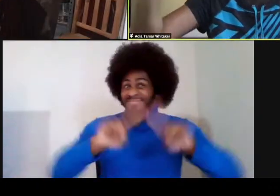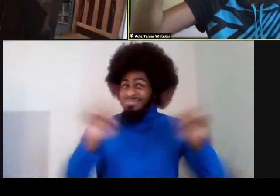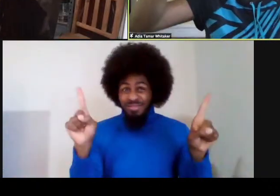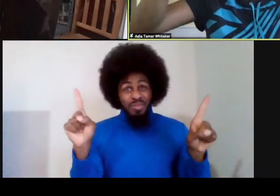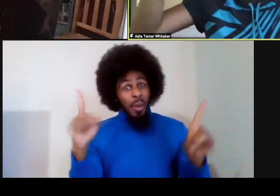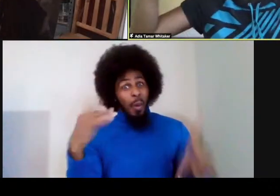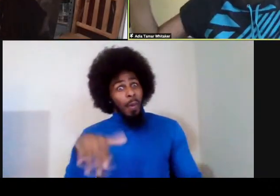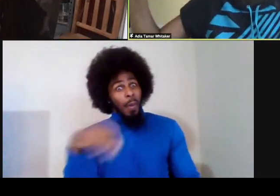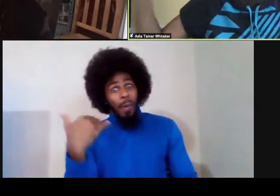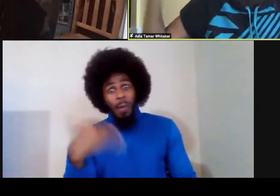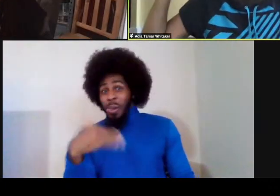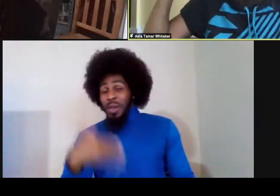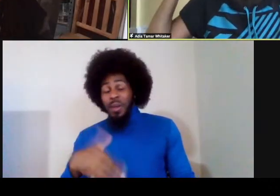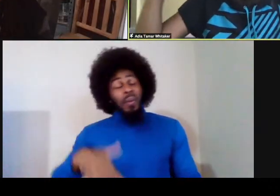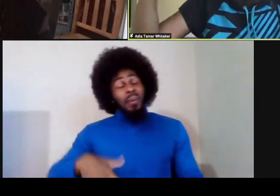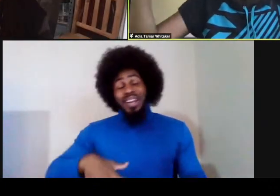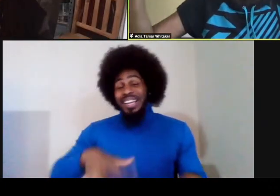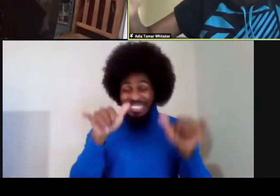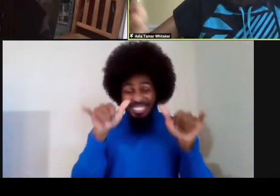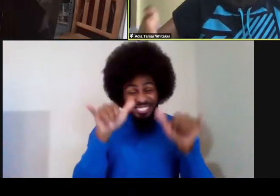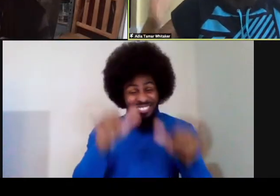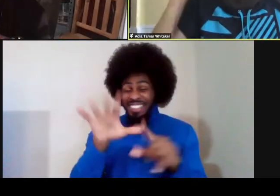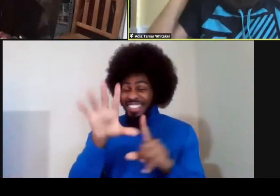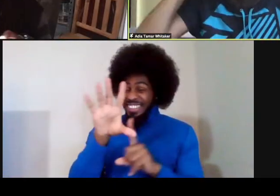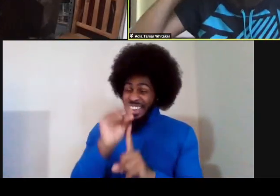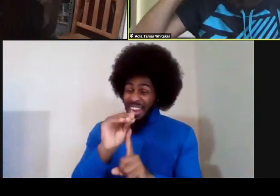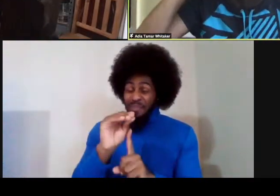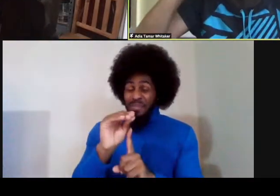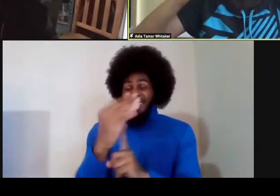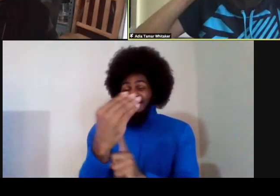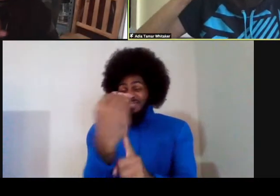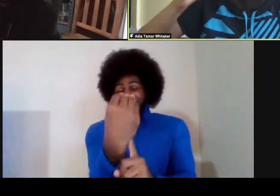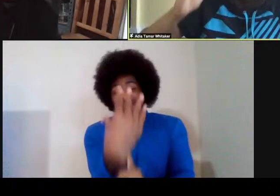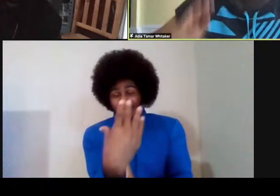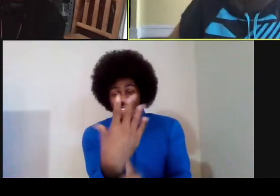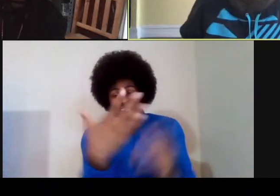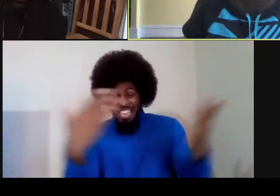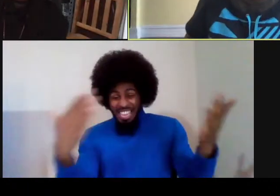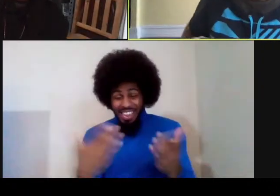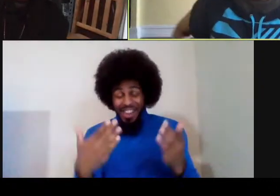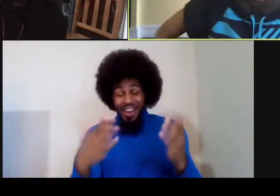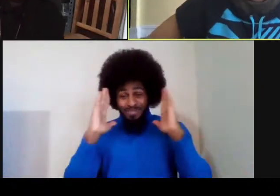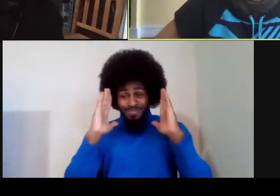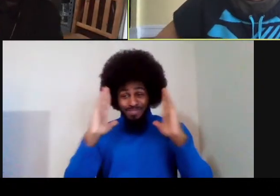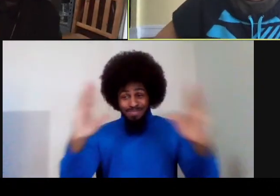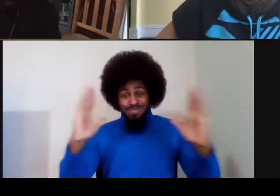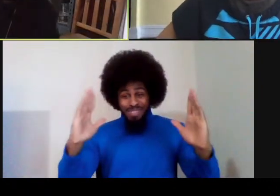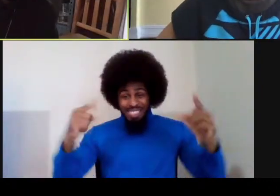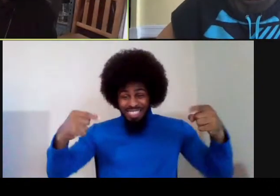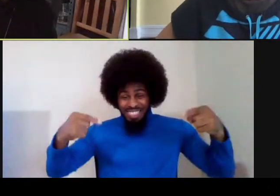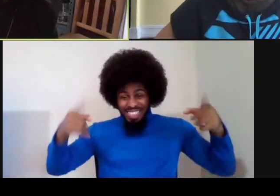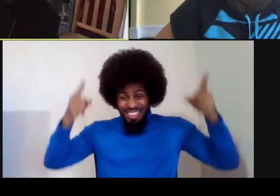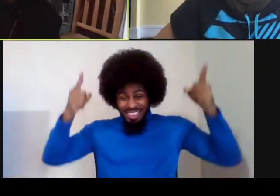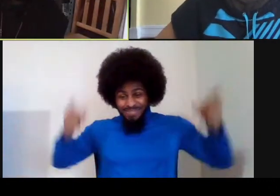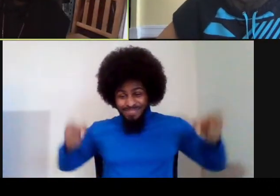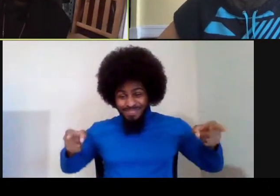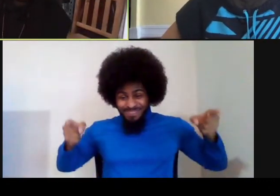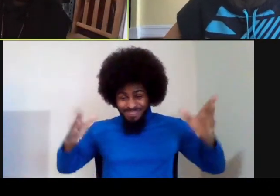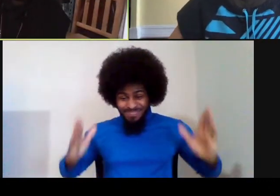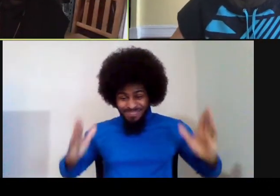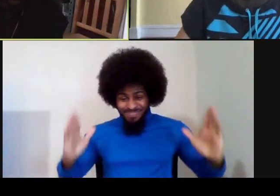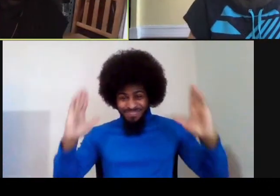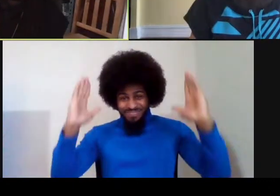We're gonna stay right here in this yellow room. This yellow room. Camera this way. They gonna come in for you in a minute